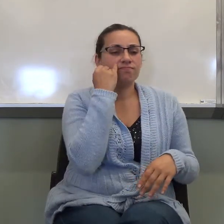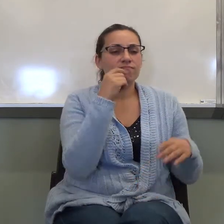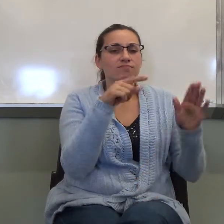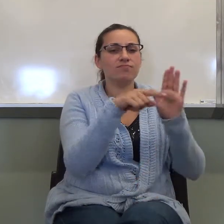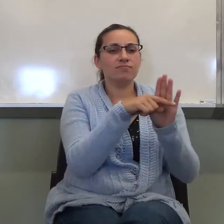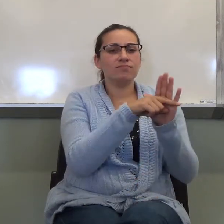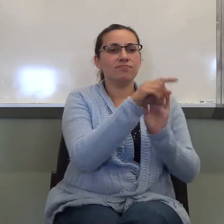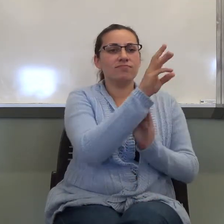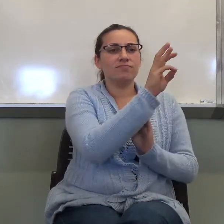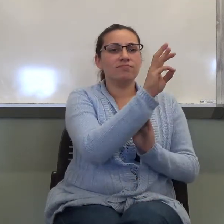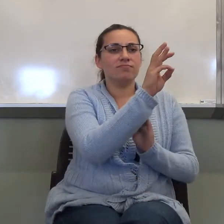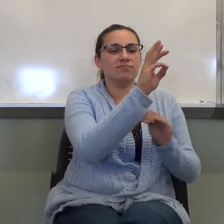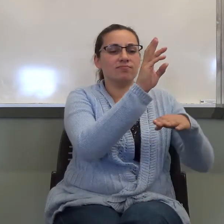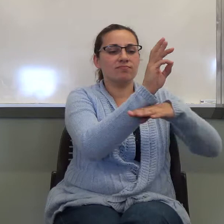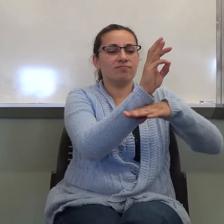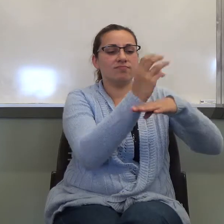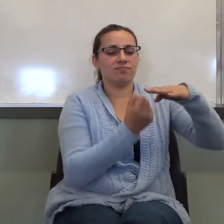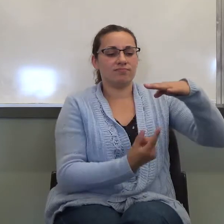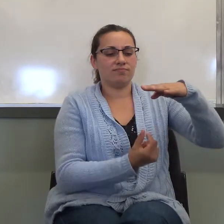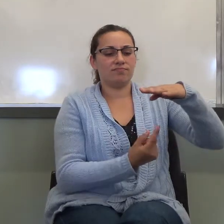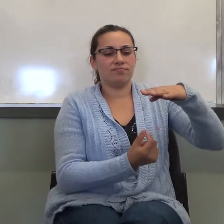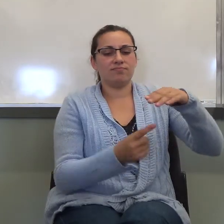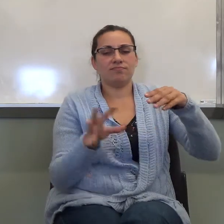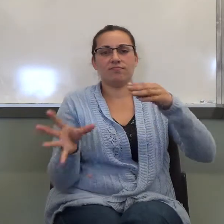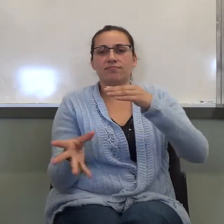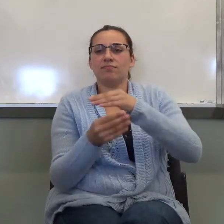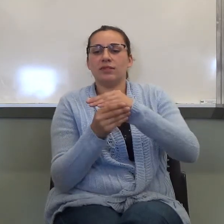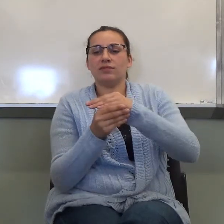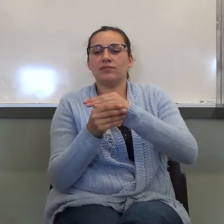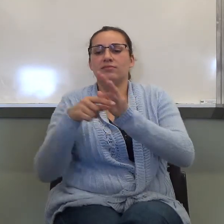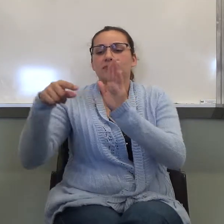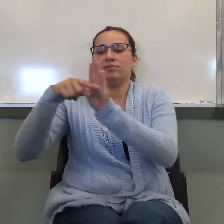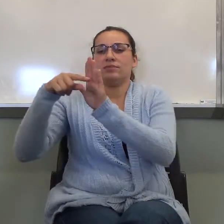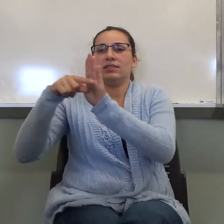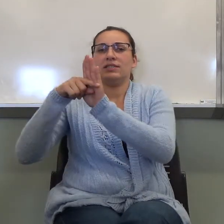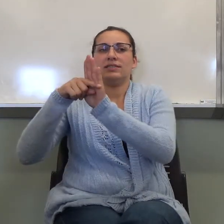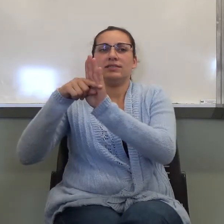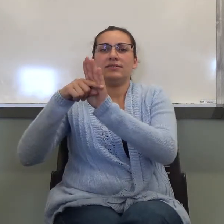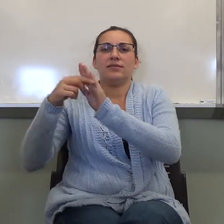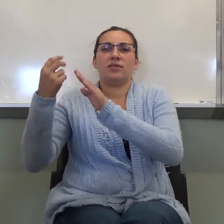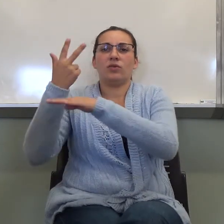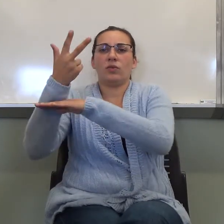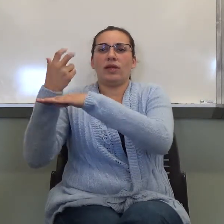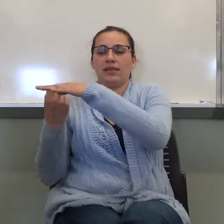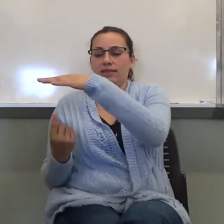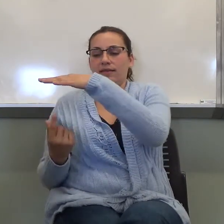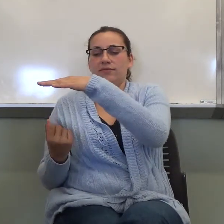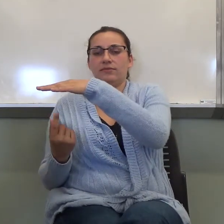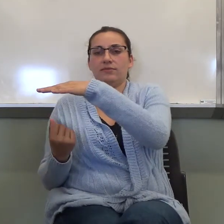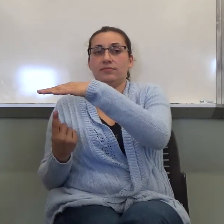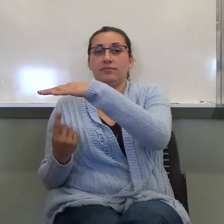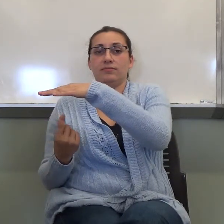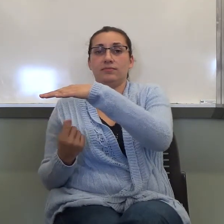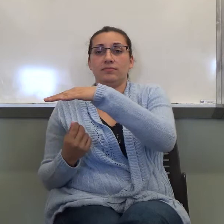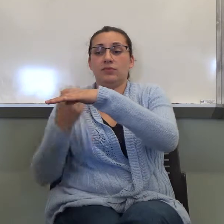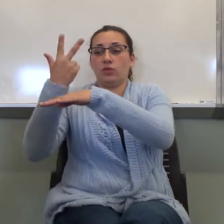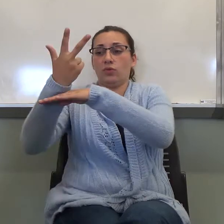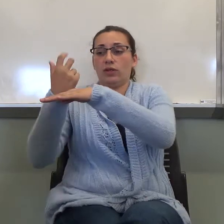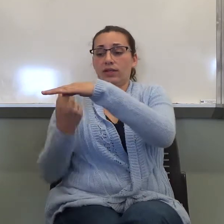-6/11 plus a -3/11. And once again, I'm putting that -3/11 in parentheses so those two